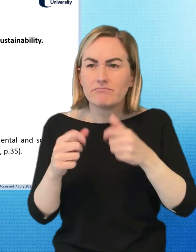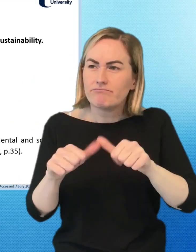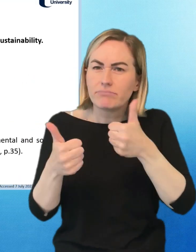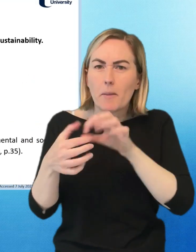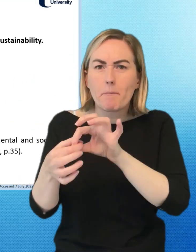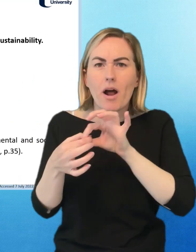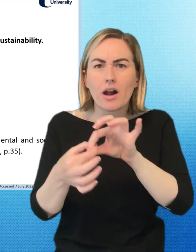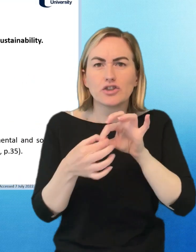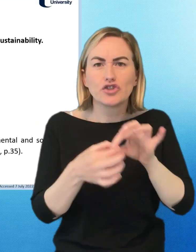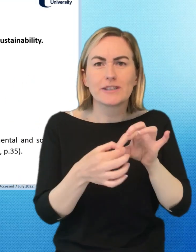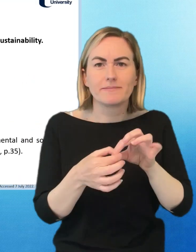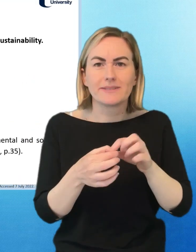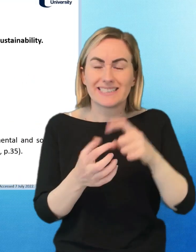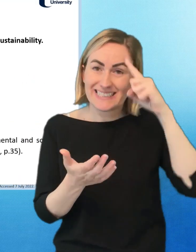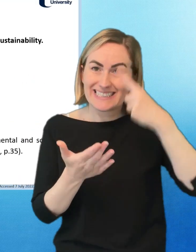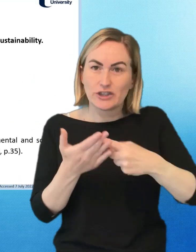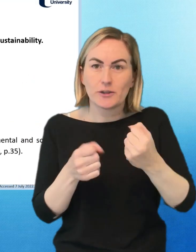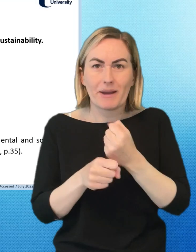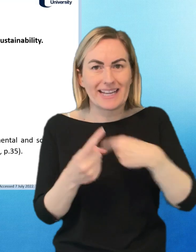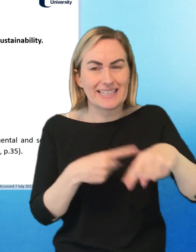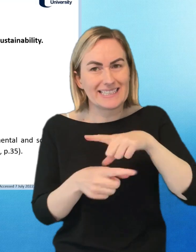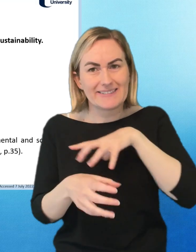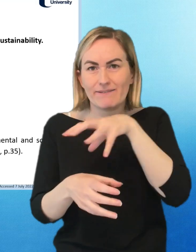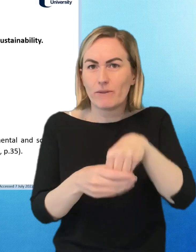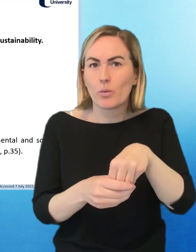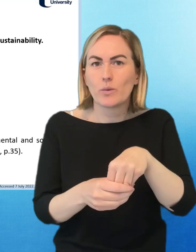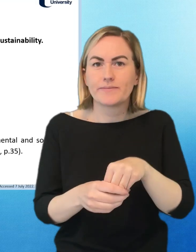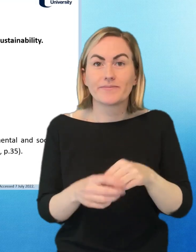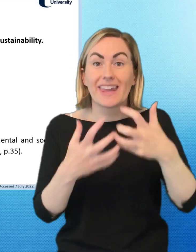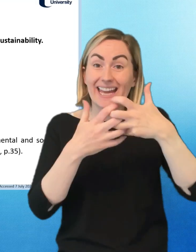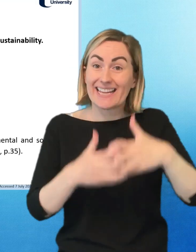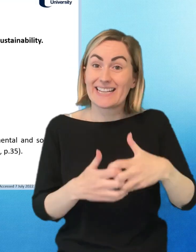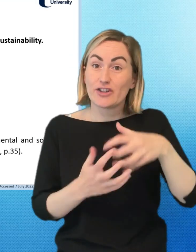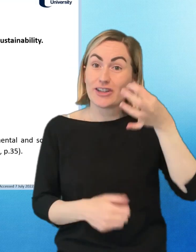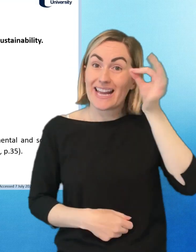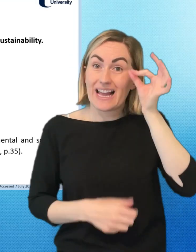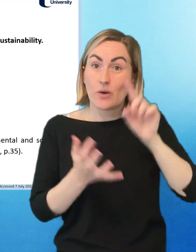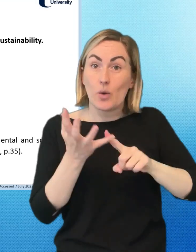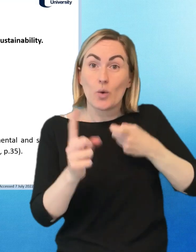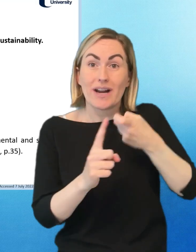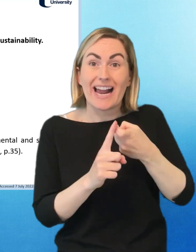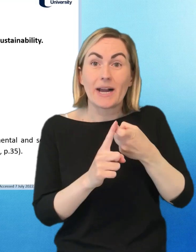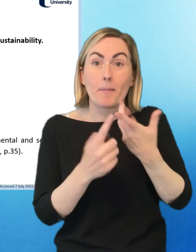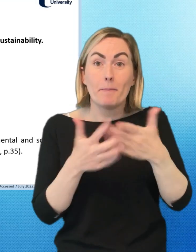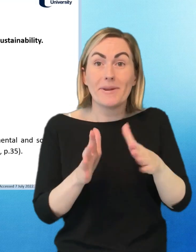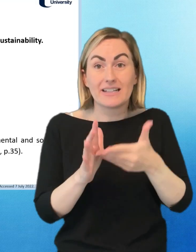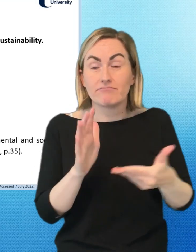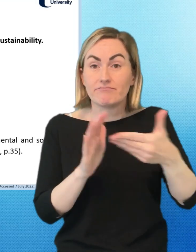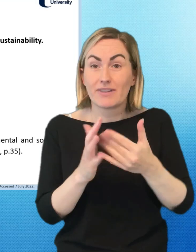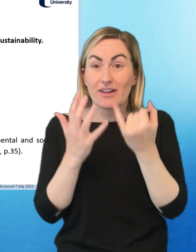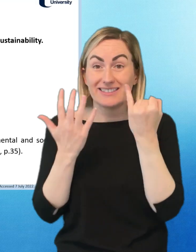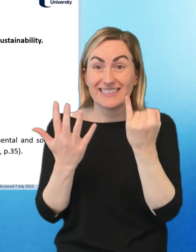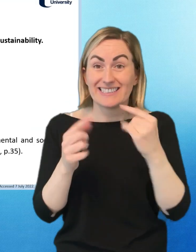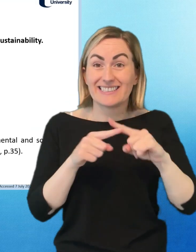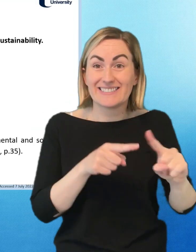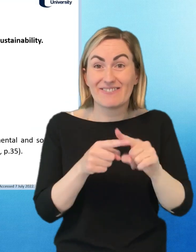partnerships, and participation in decision-making. This is mirrored by the Engineering Council in the UK, who also have